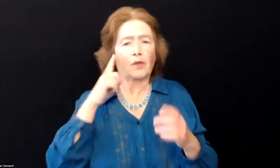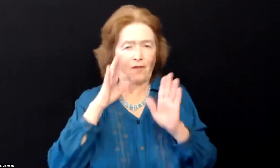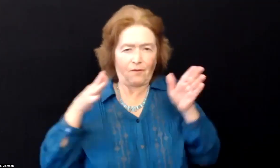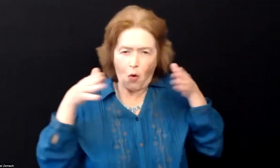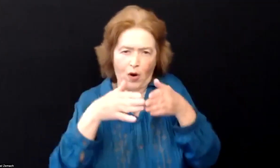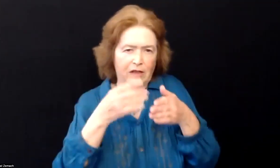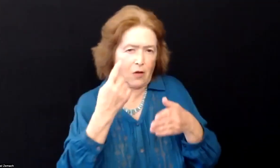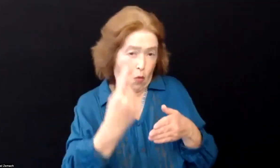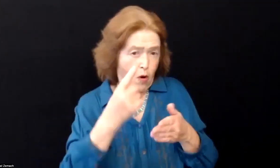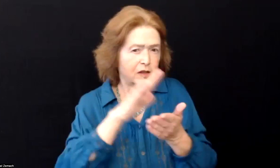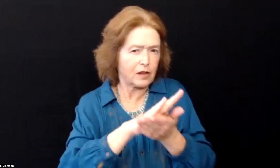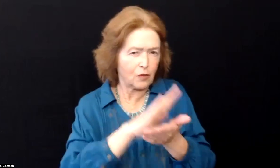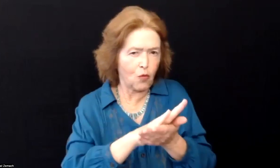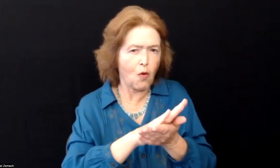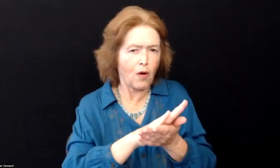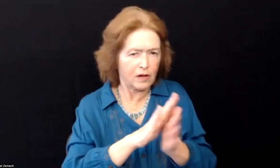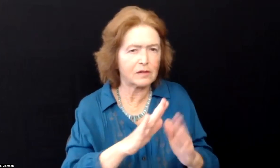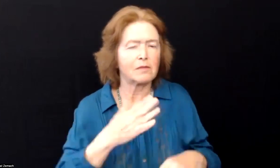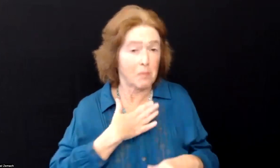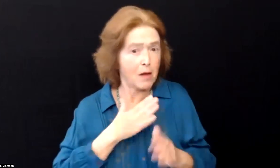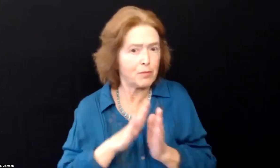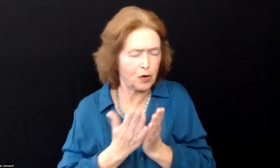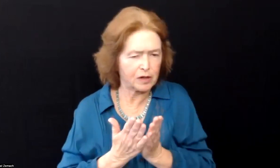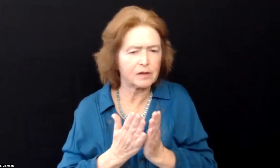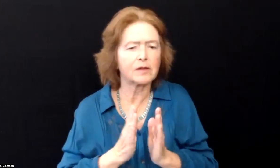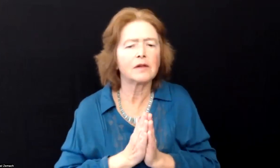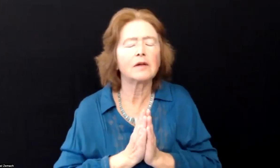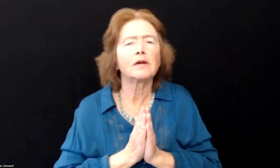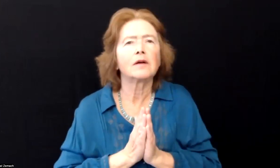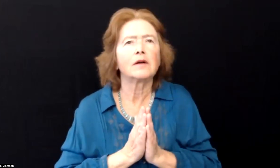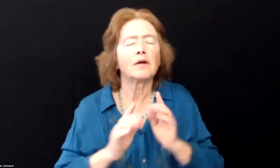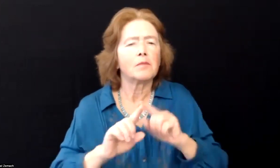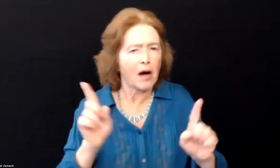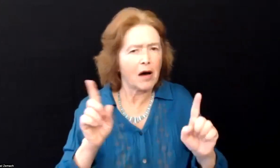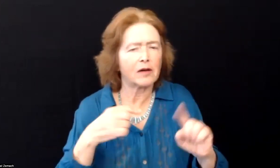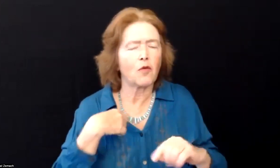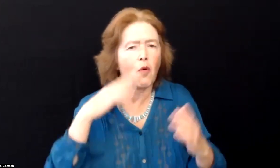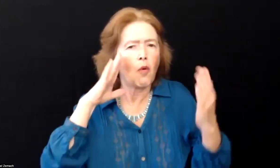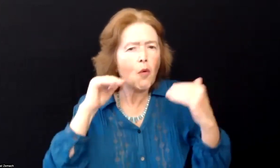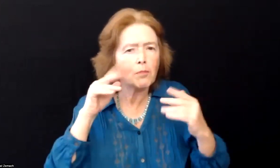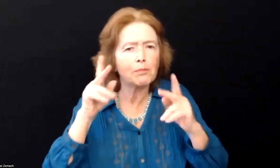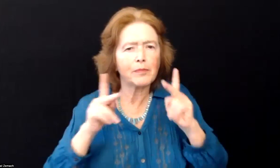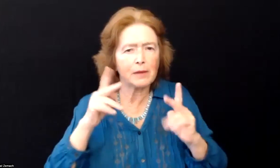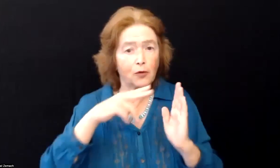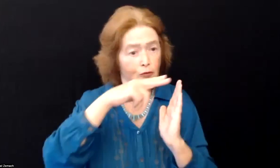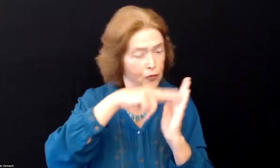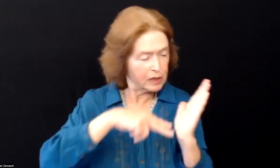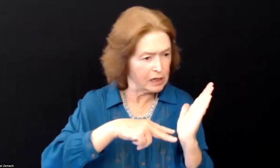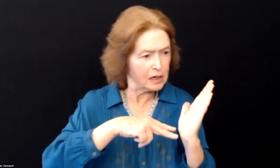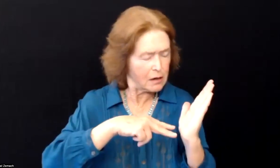This is Rachel. I've focused just on one school in my book, but I hope people who read